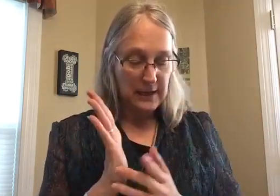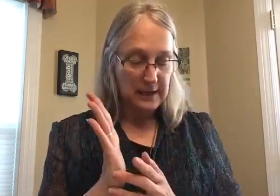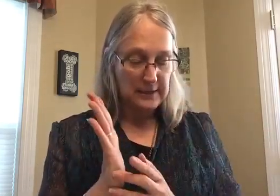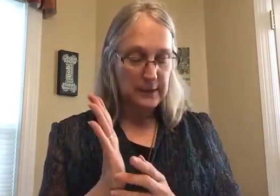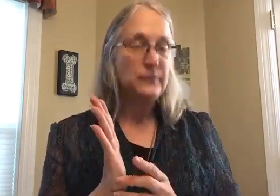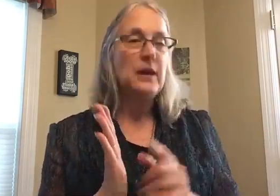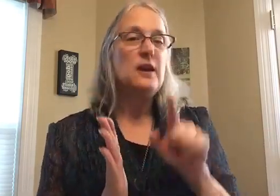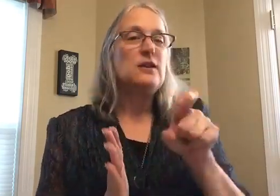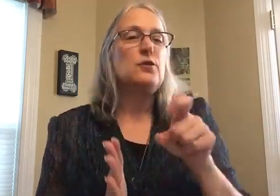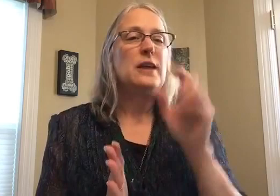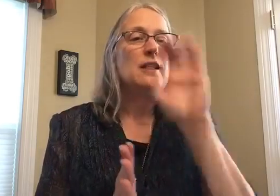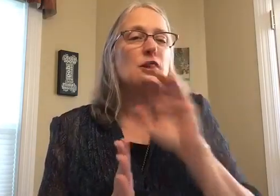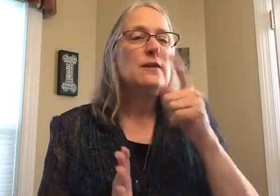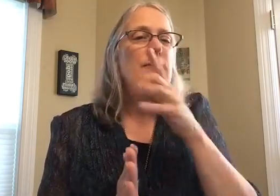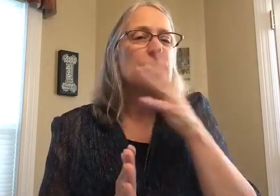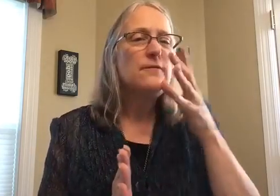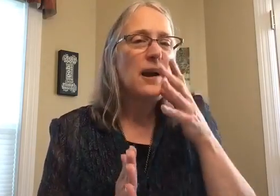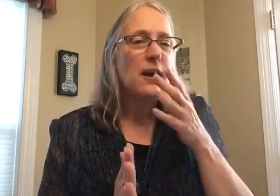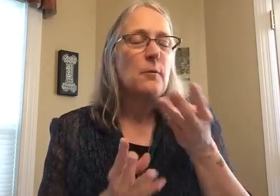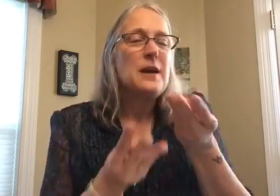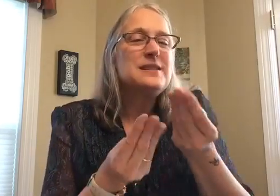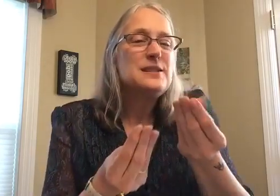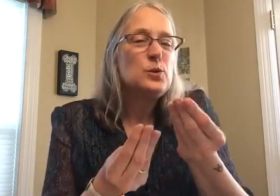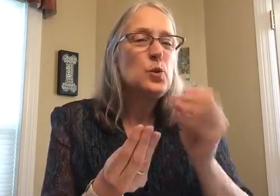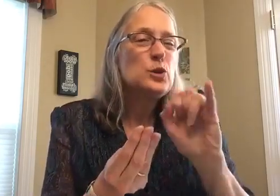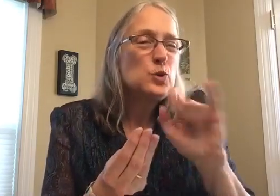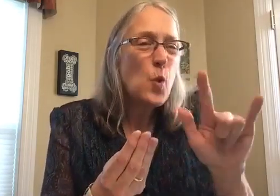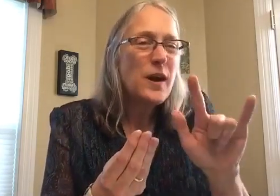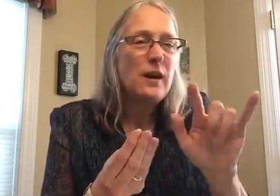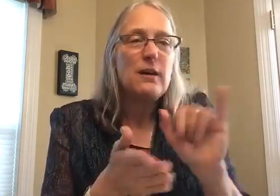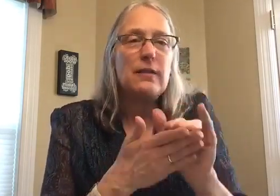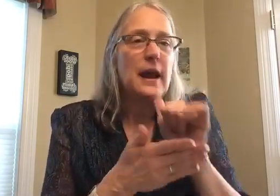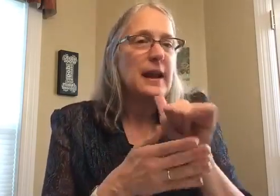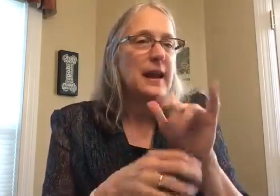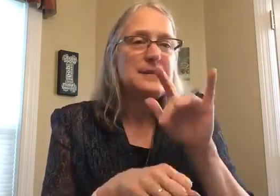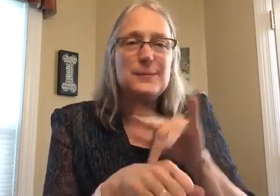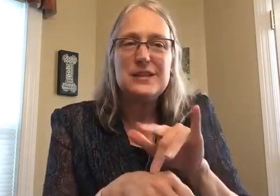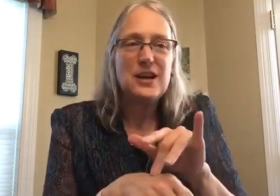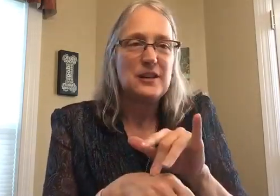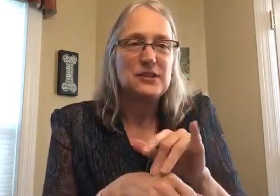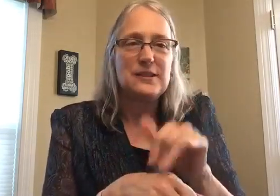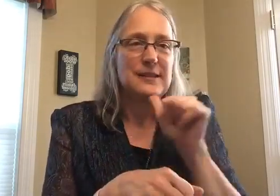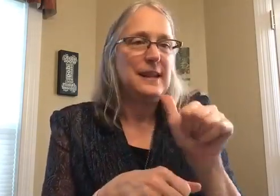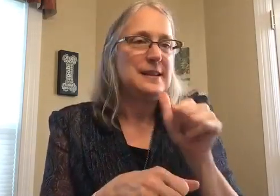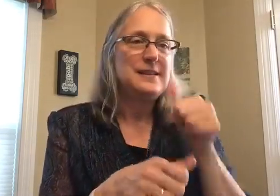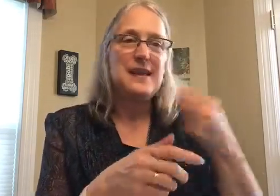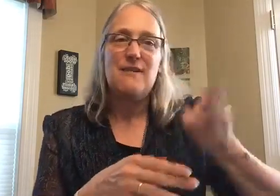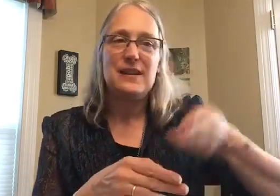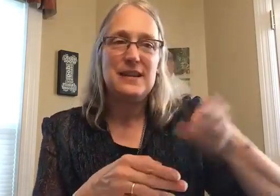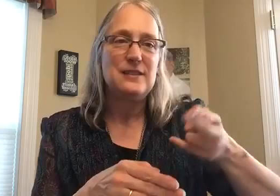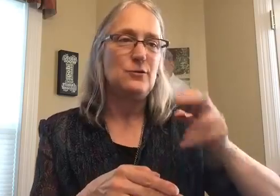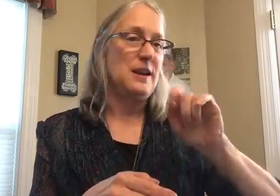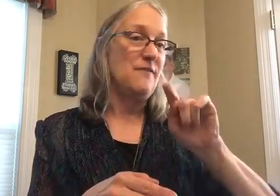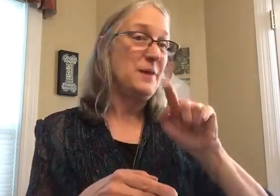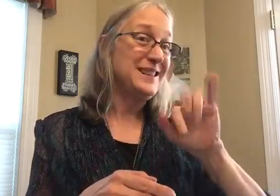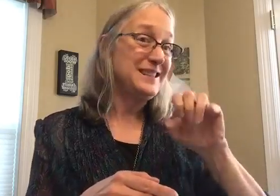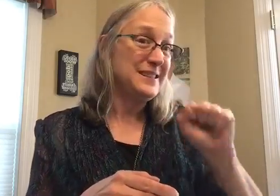techniques. So they look for farm and soil that hasn't been touched, that doesn't have a history of